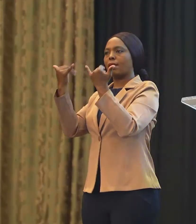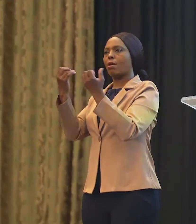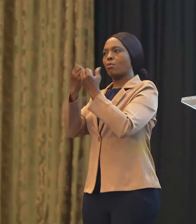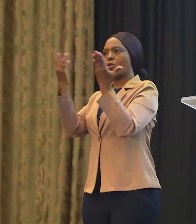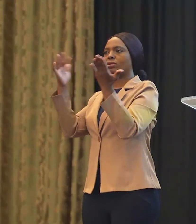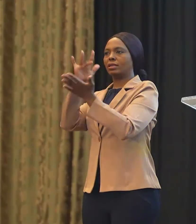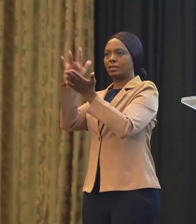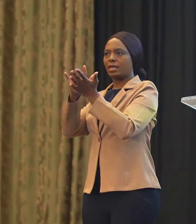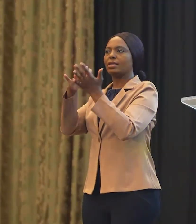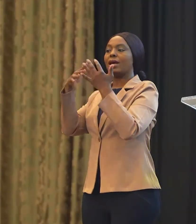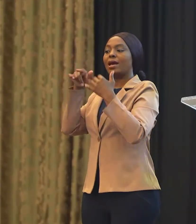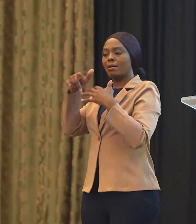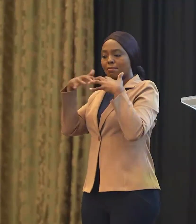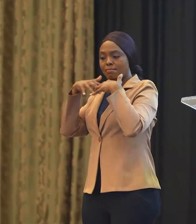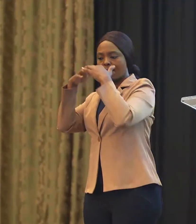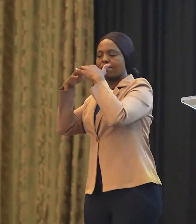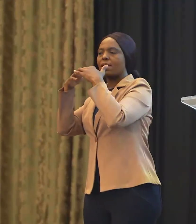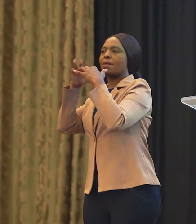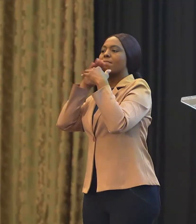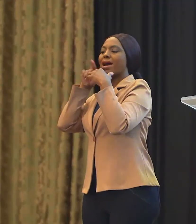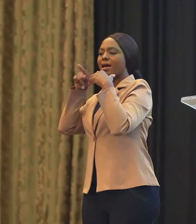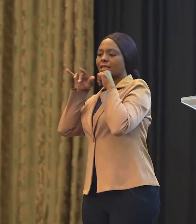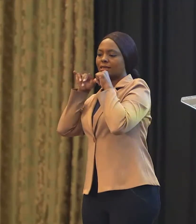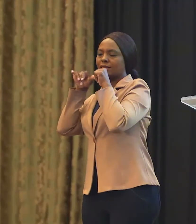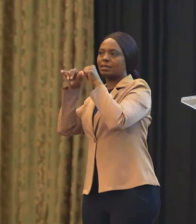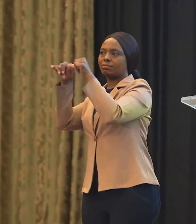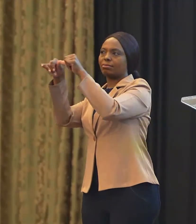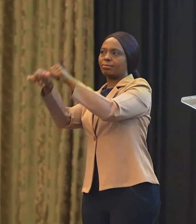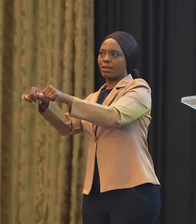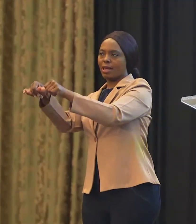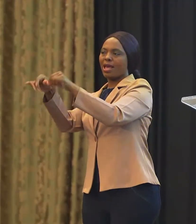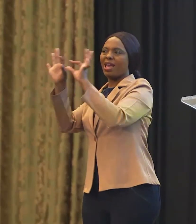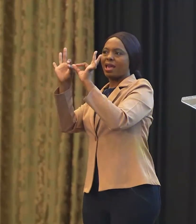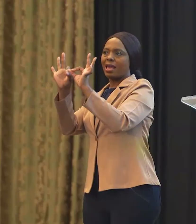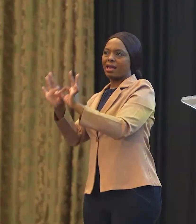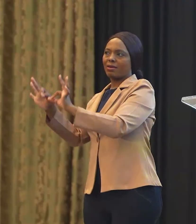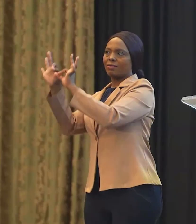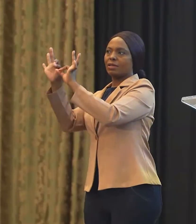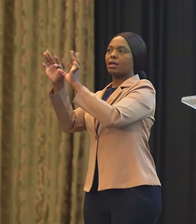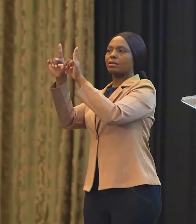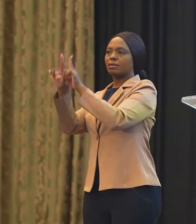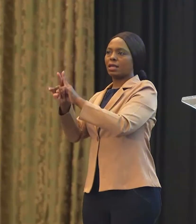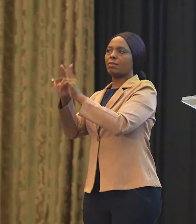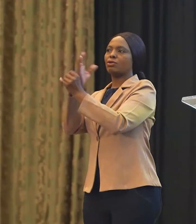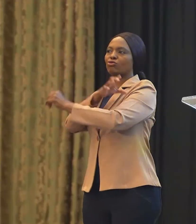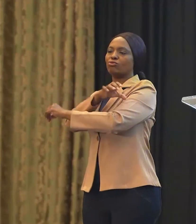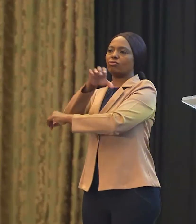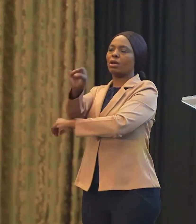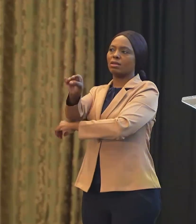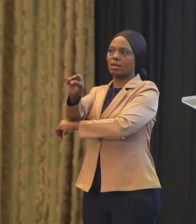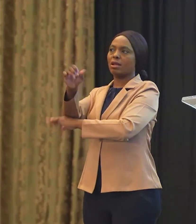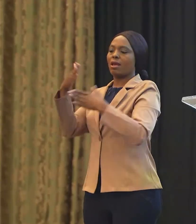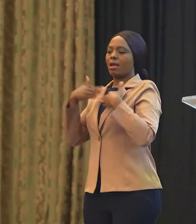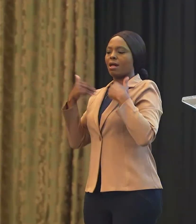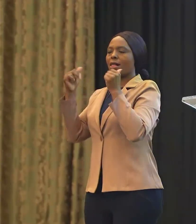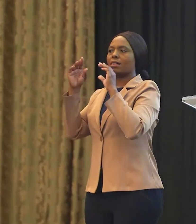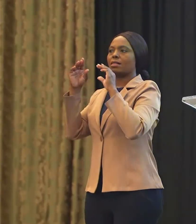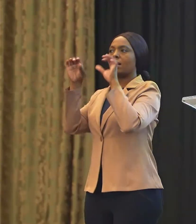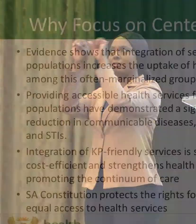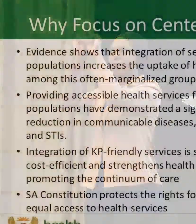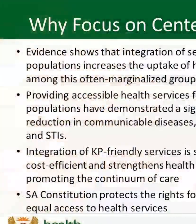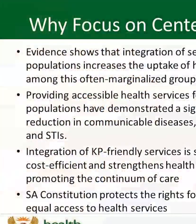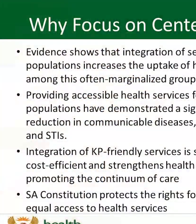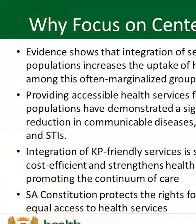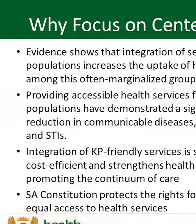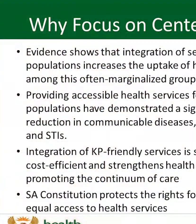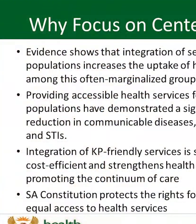a sustainable and cost efficient, and it also strengthens the health systems while promoting the